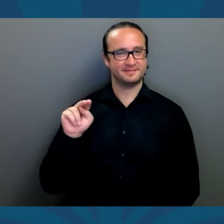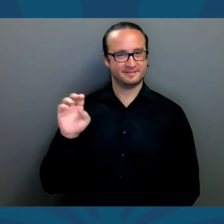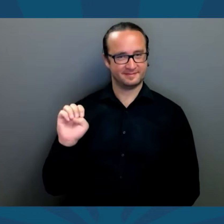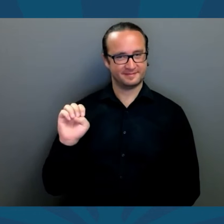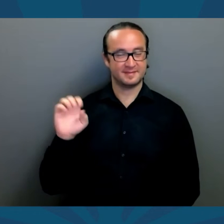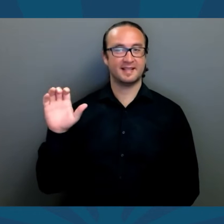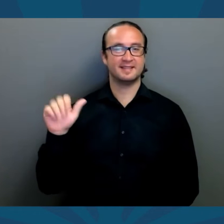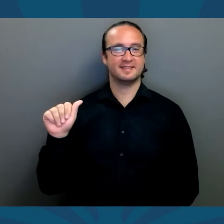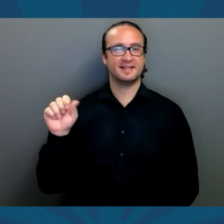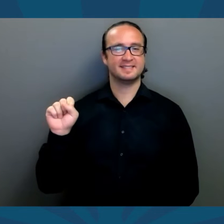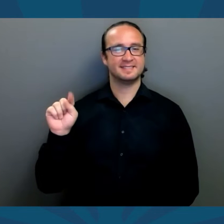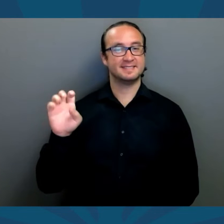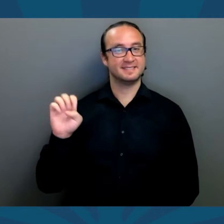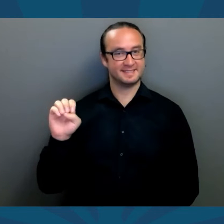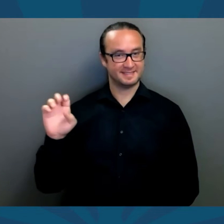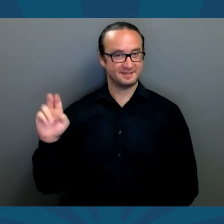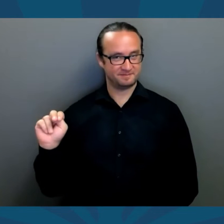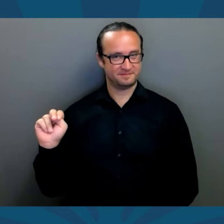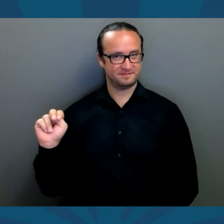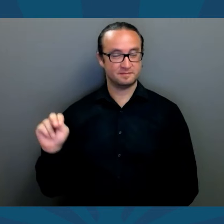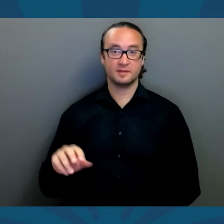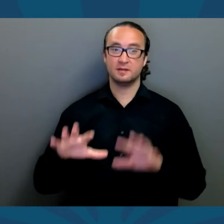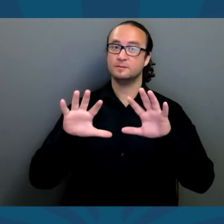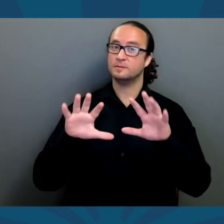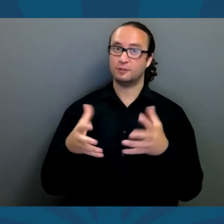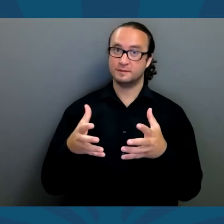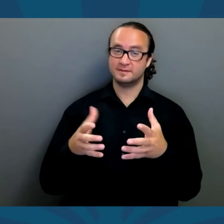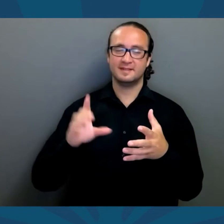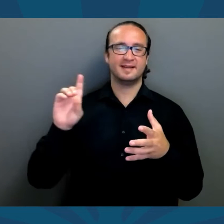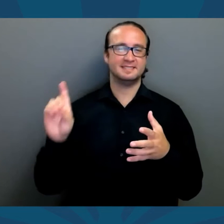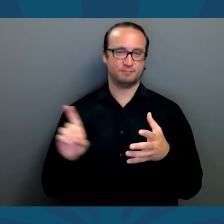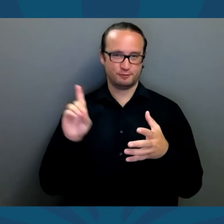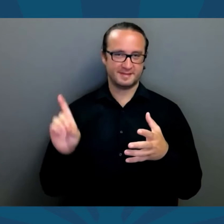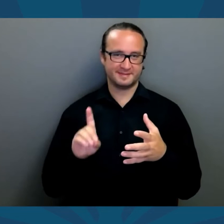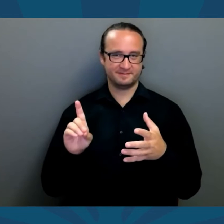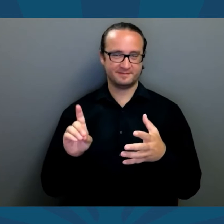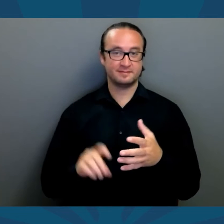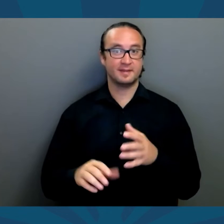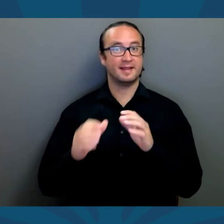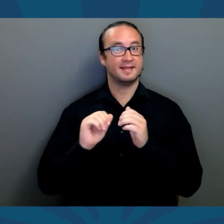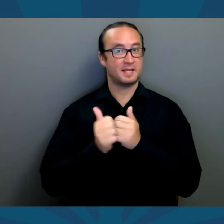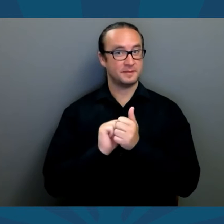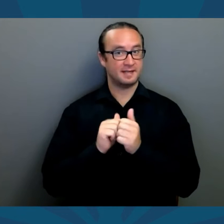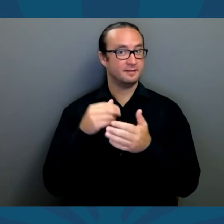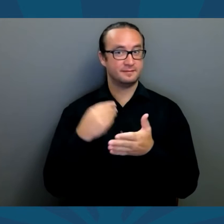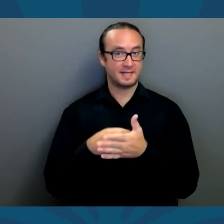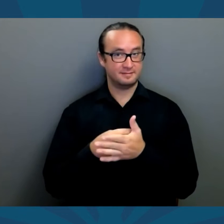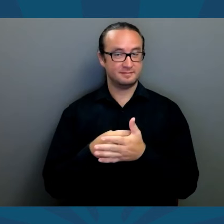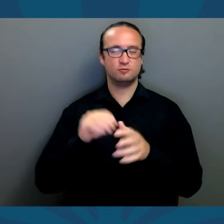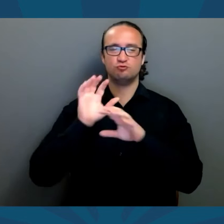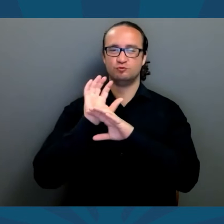Jeannie Castine, Party Democratic. Campaign funding, traditional.